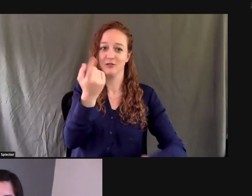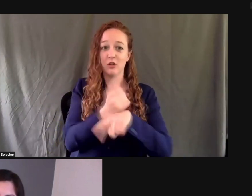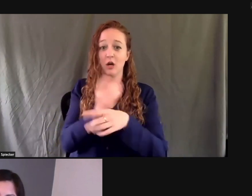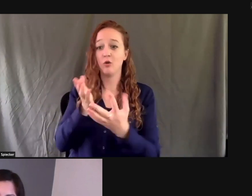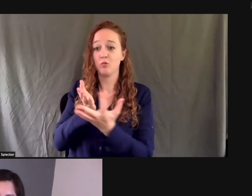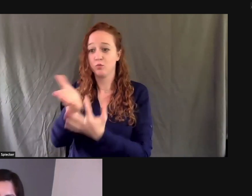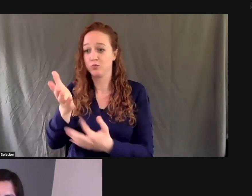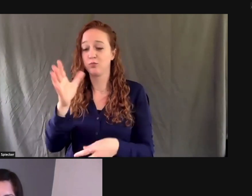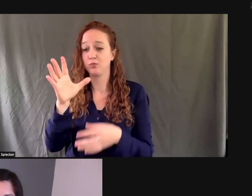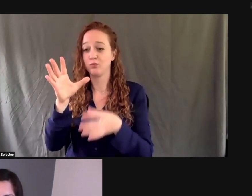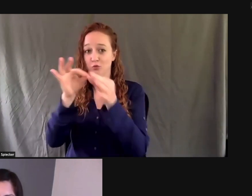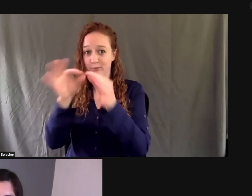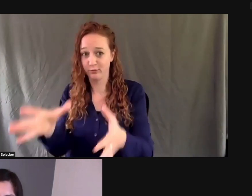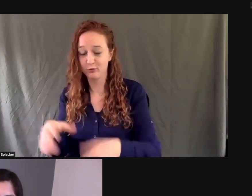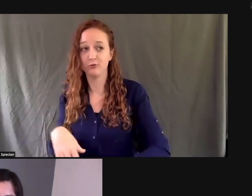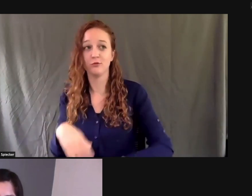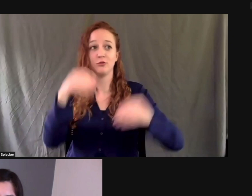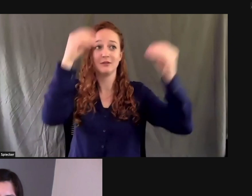question.